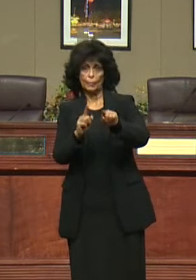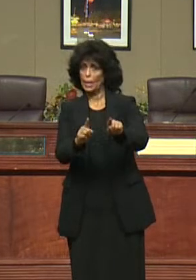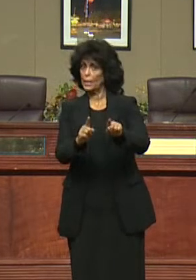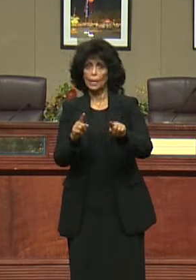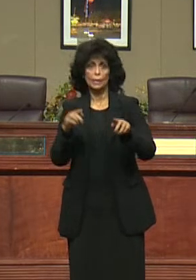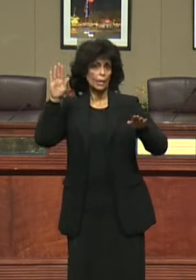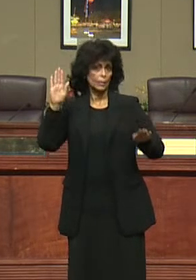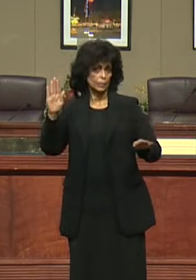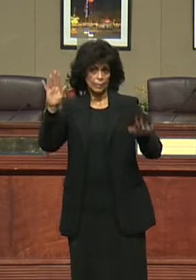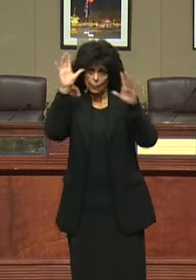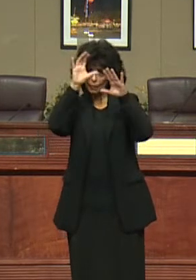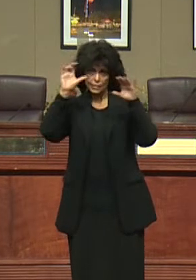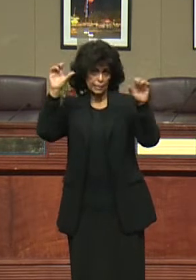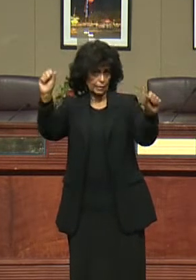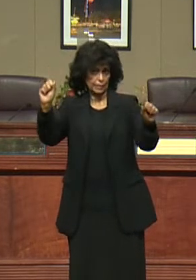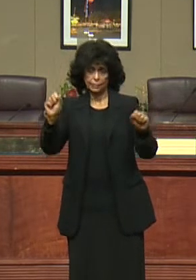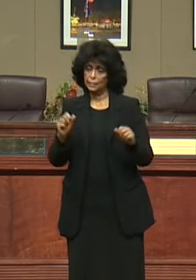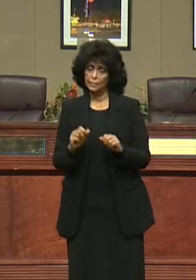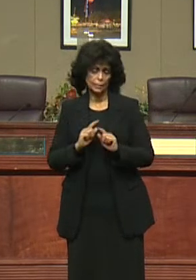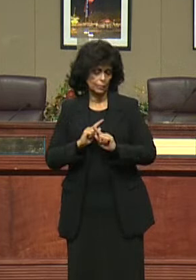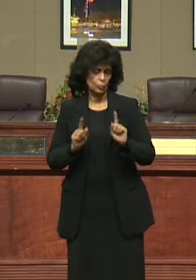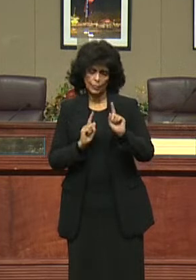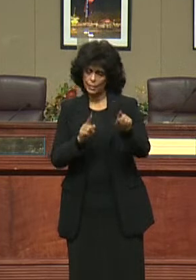inauguración del presidente electo.